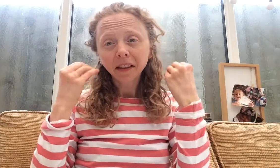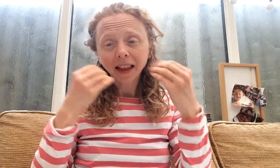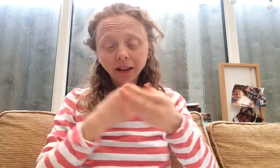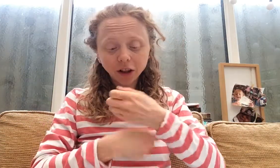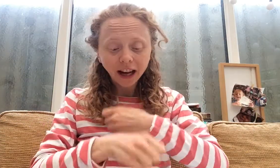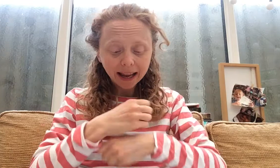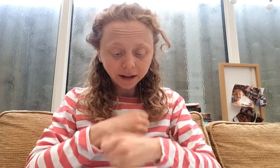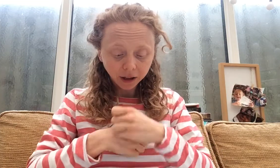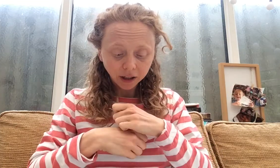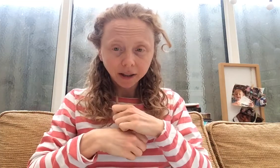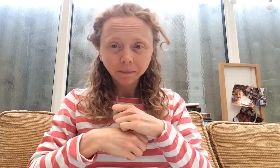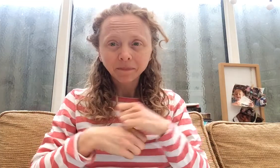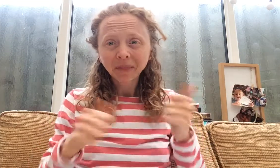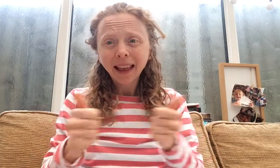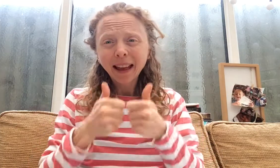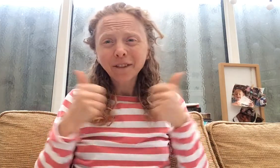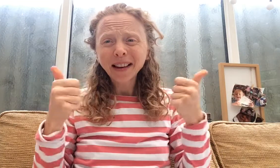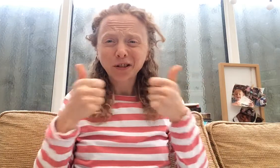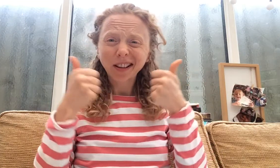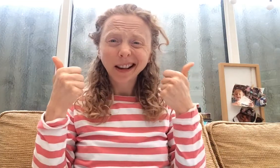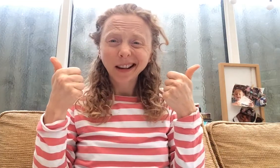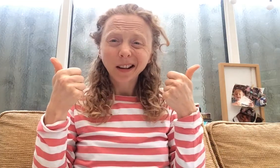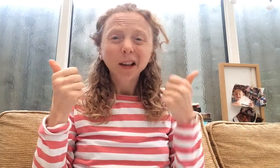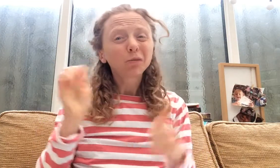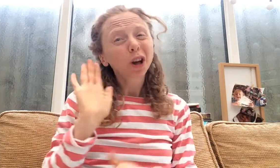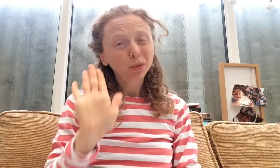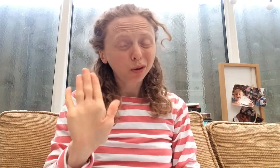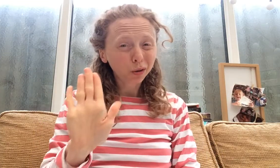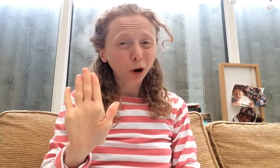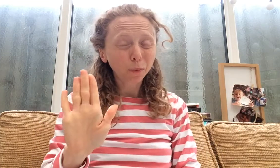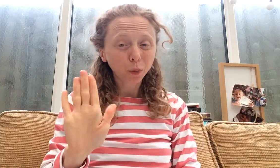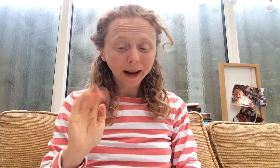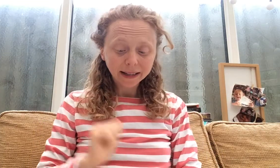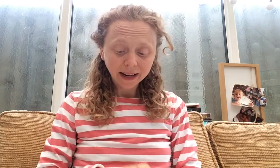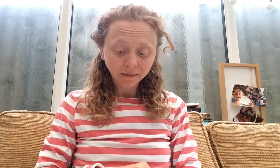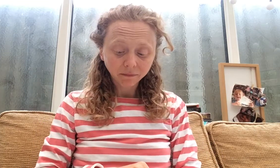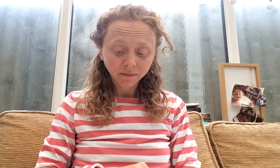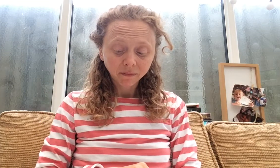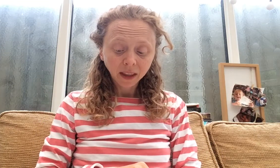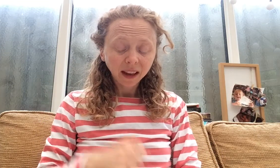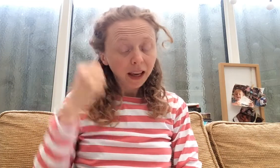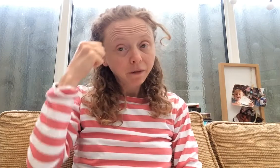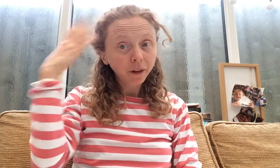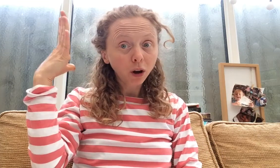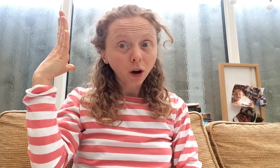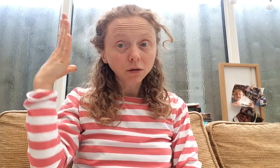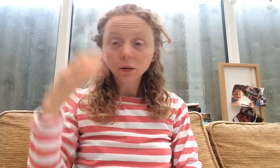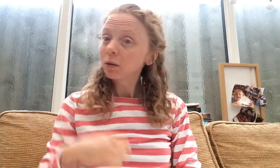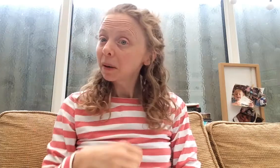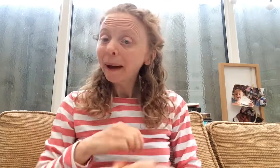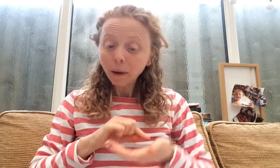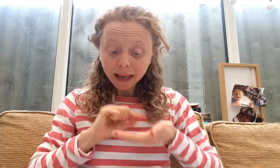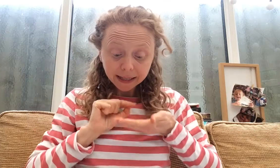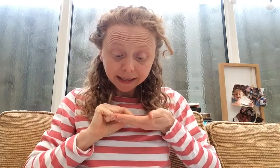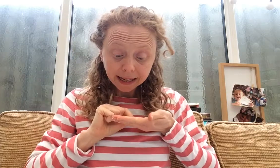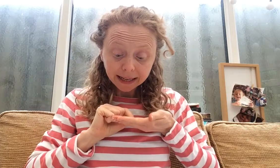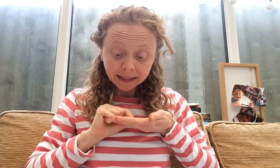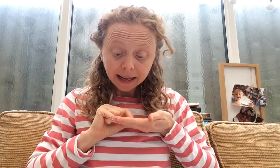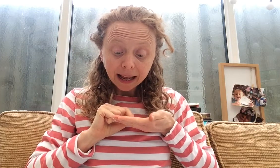Nothing changed. Eventually, Joe stopped waiting. He forgot all about his seed and